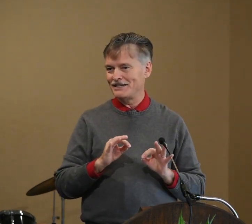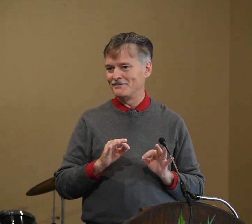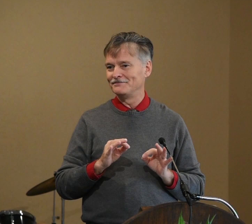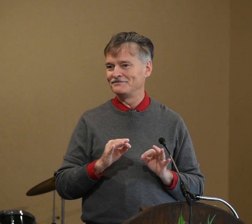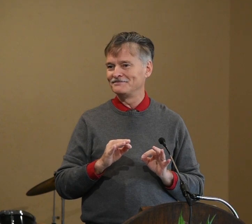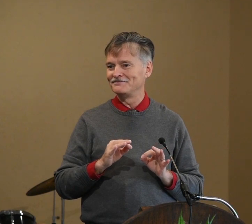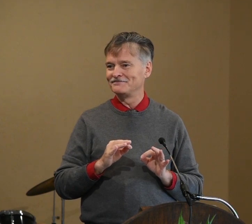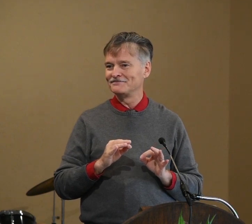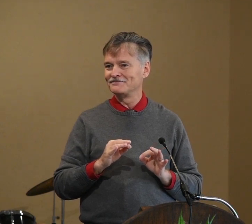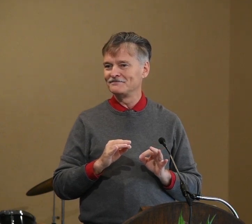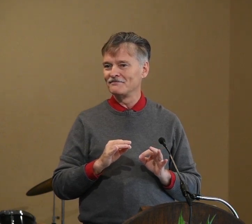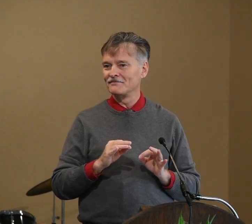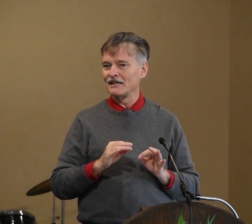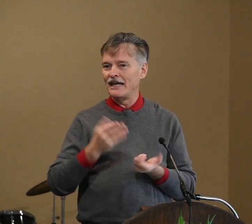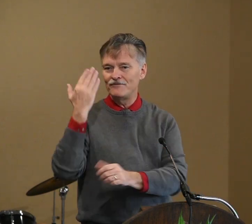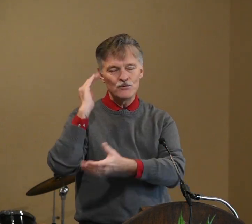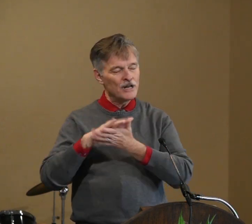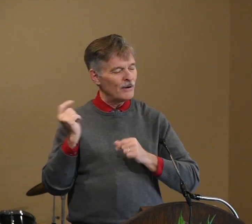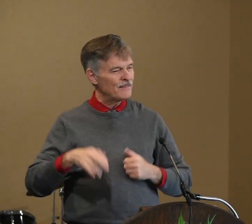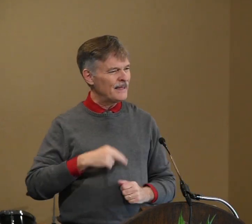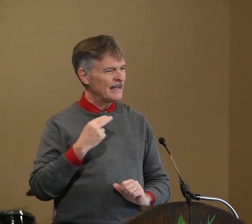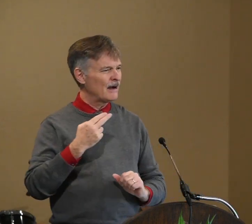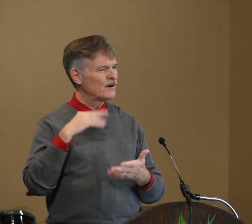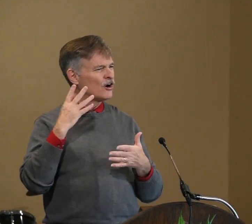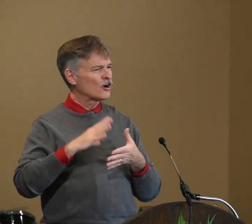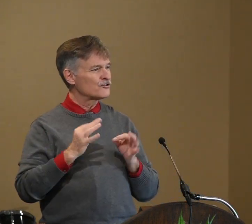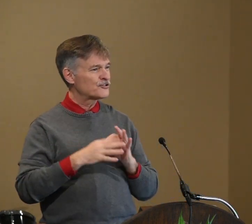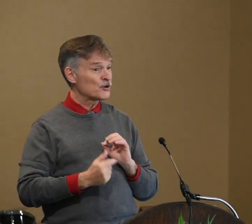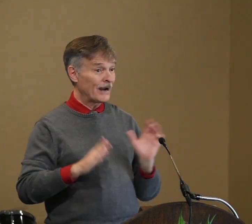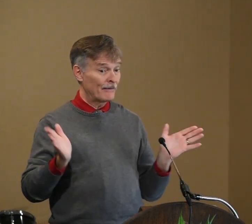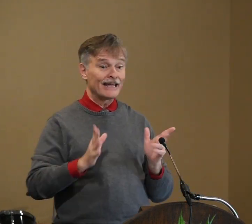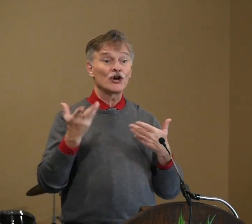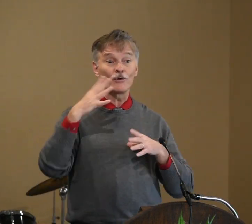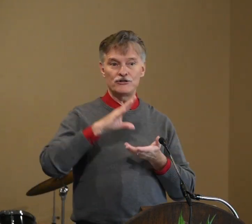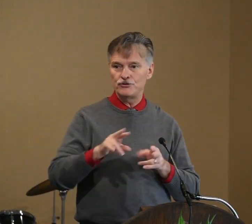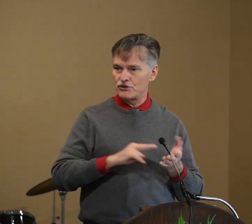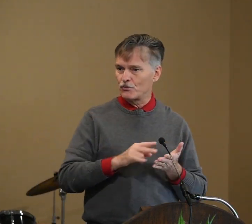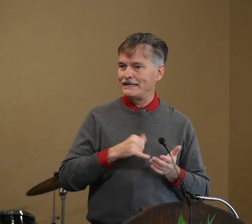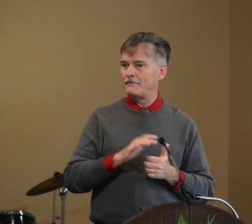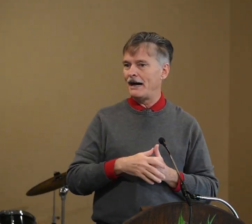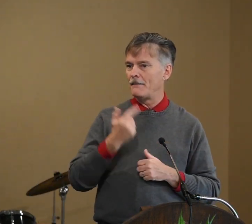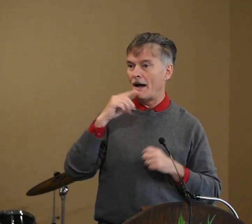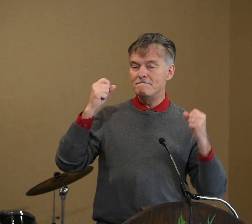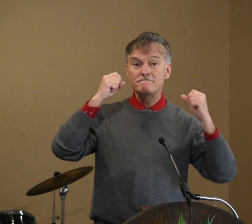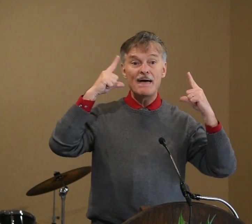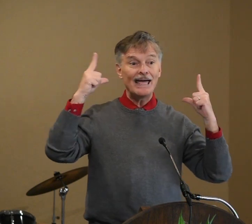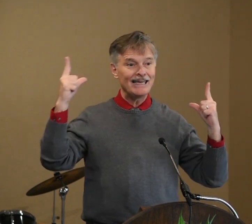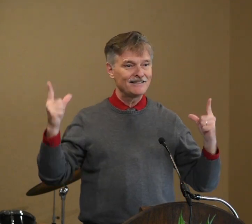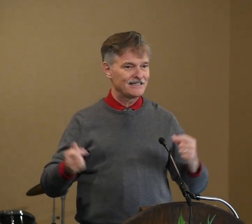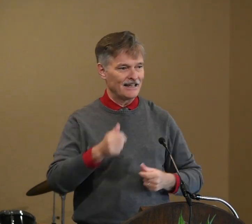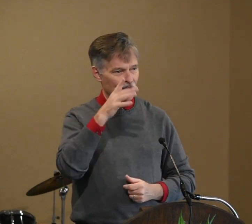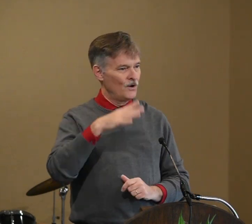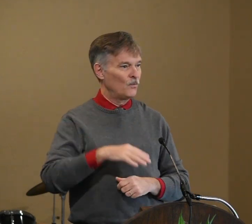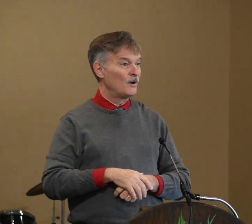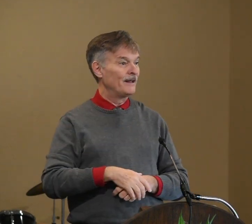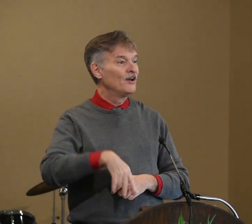freedom. And if you know anything of her story, I would encourage you to read about an amazing woman